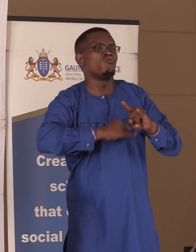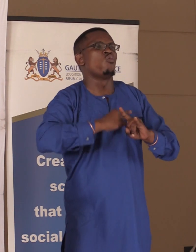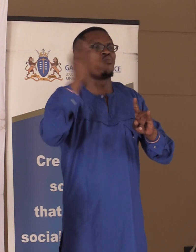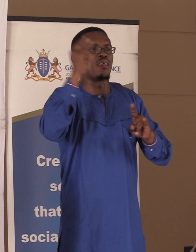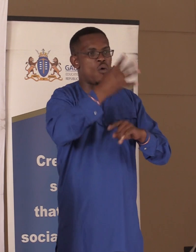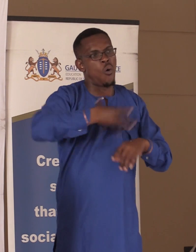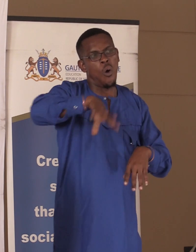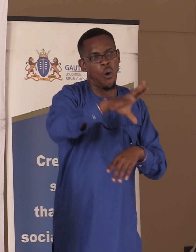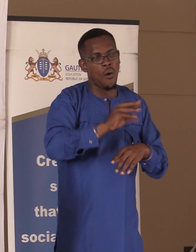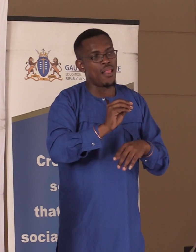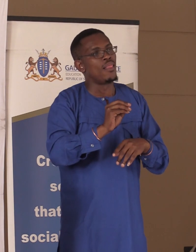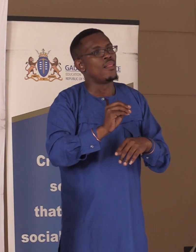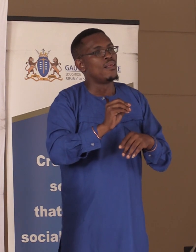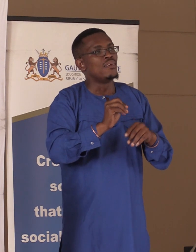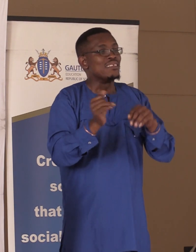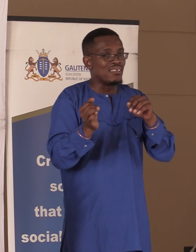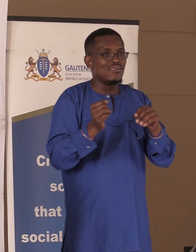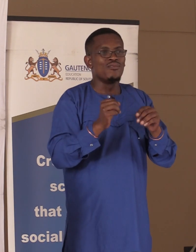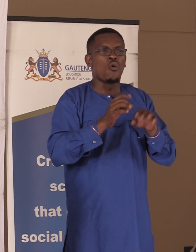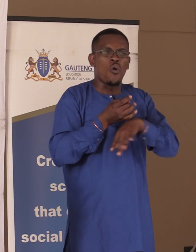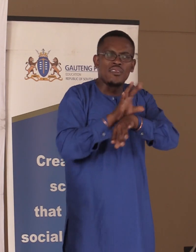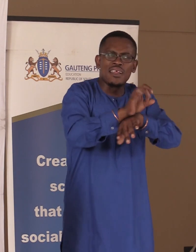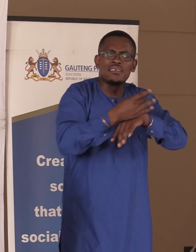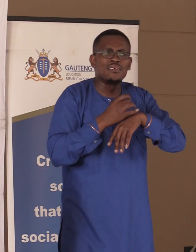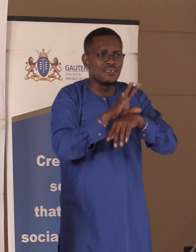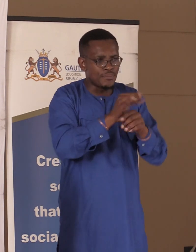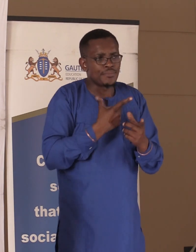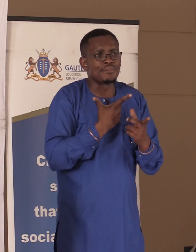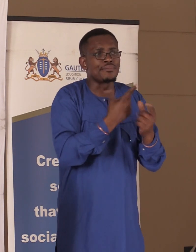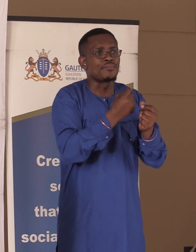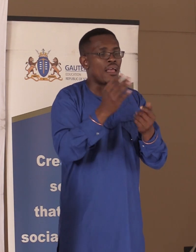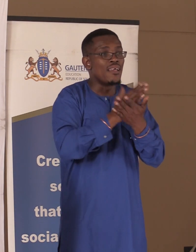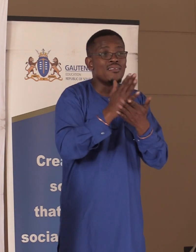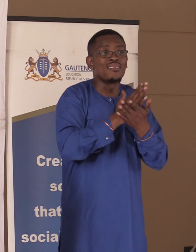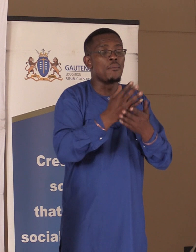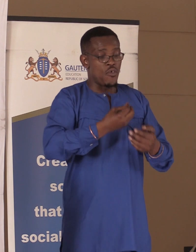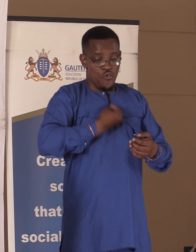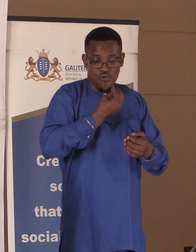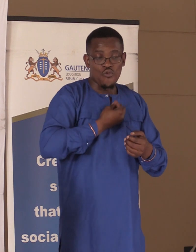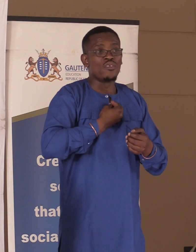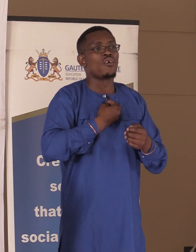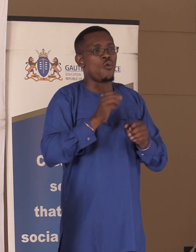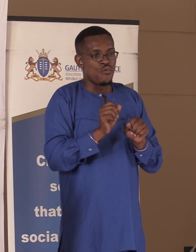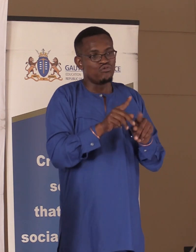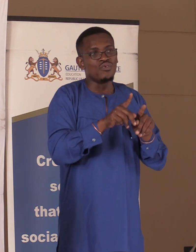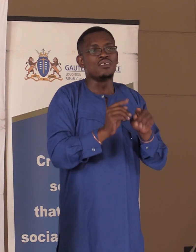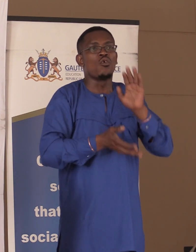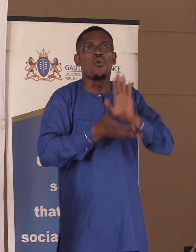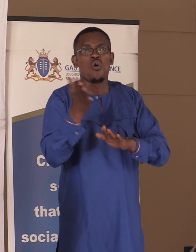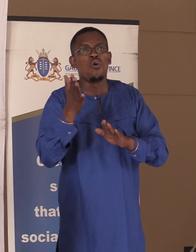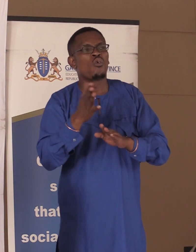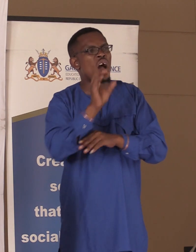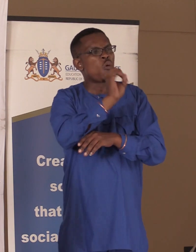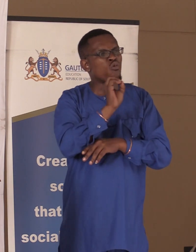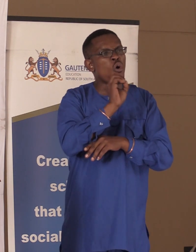in these sessions that I'm running, some young people will win an opportunity to travel with me to Switzerland in October. Last